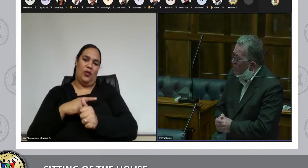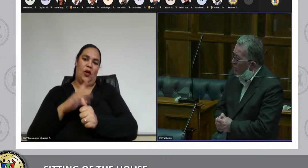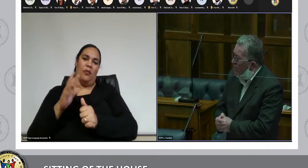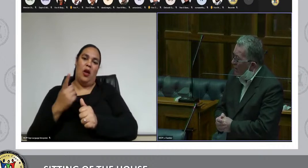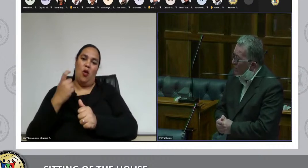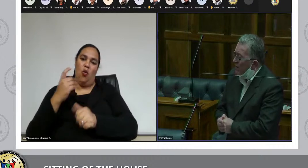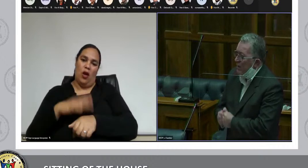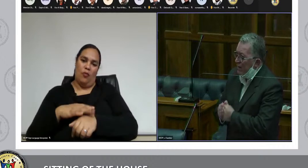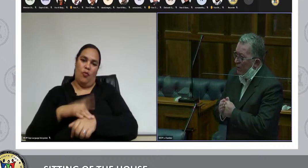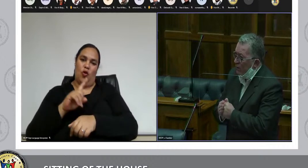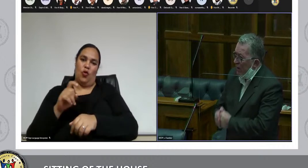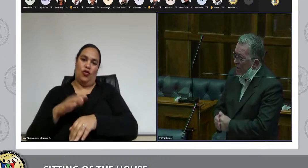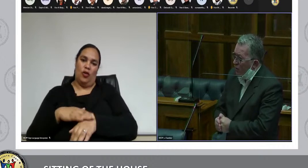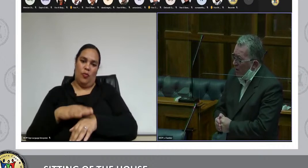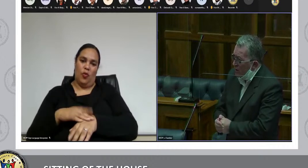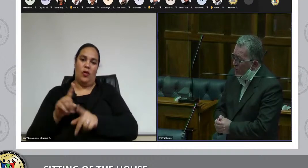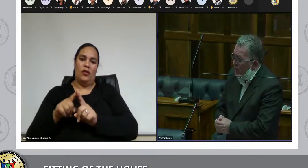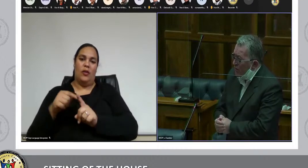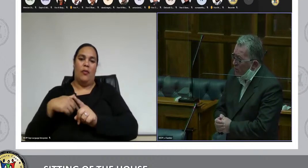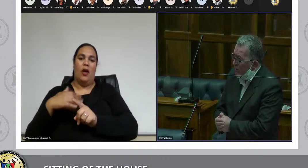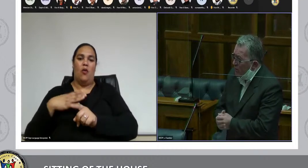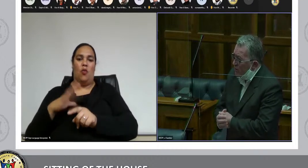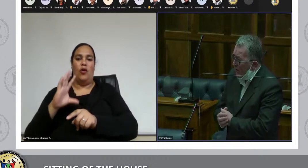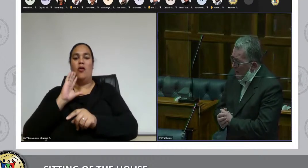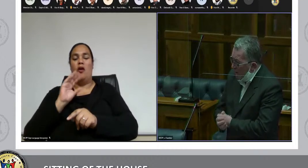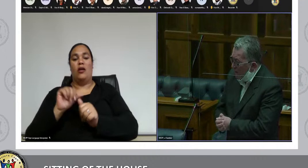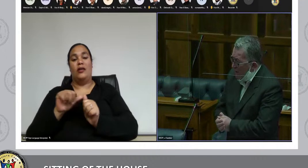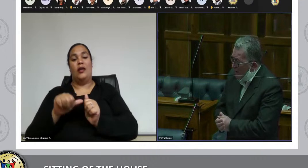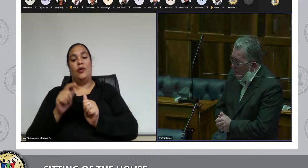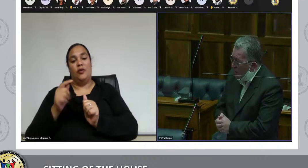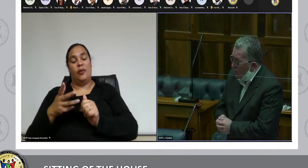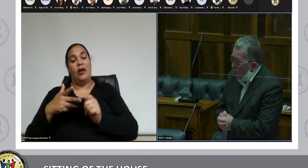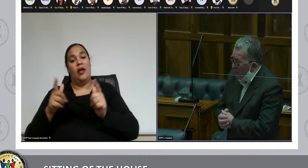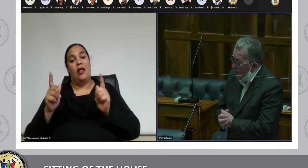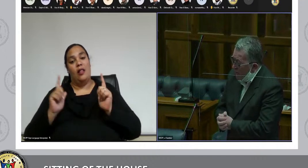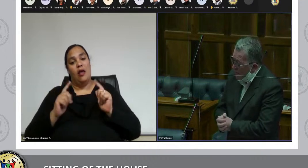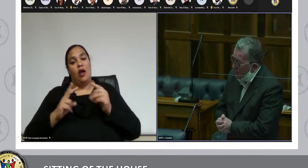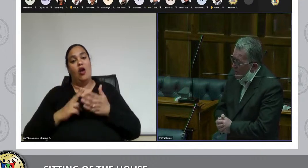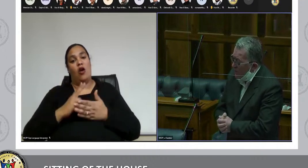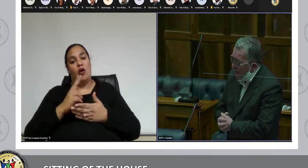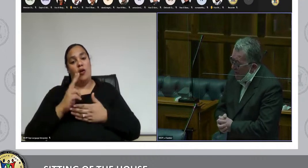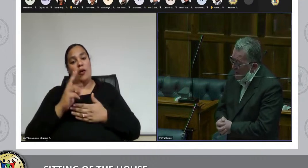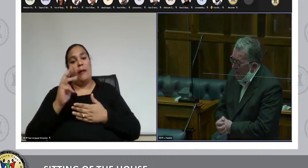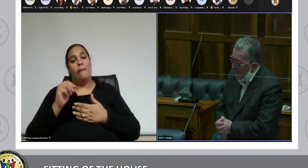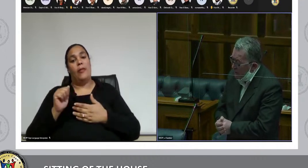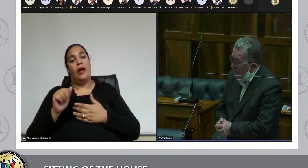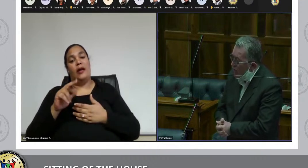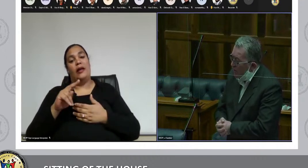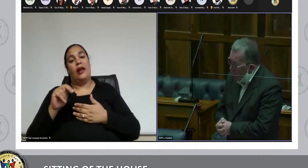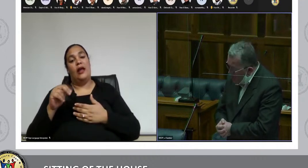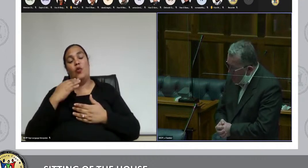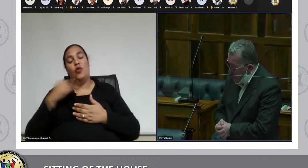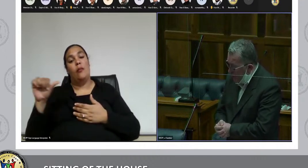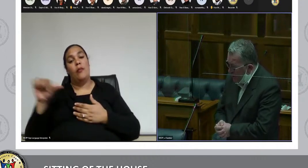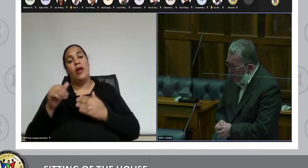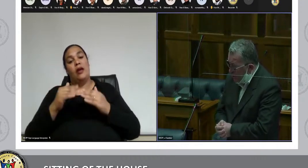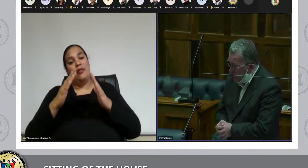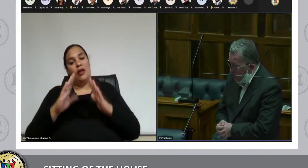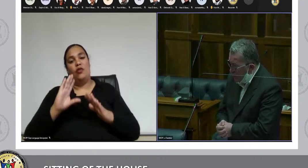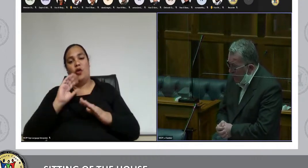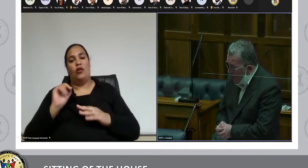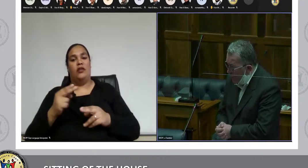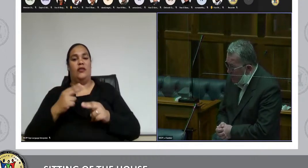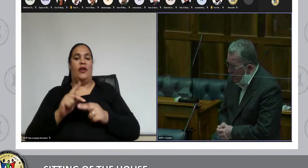more question left, and I would like to ask you, Deputy Speaker, to allow Honourable Moran, who's now back in the House, to ask the